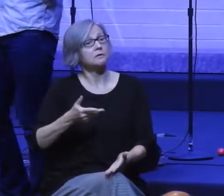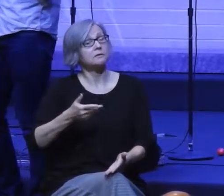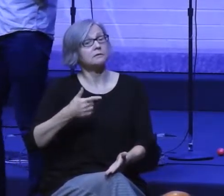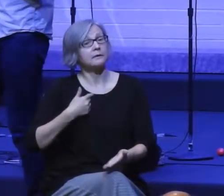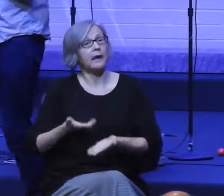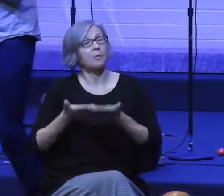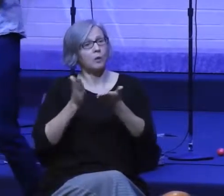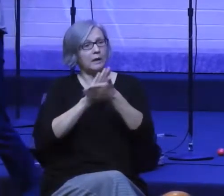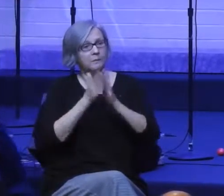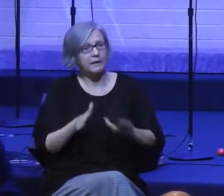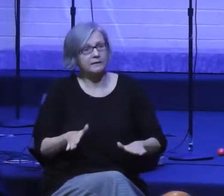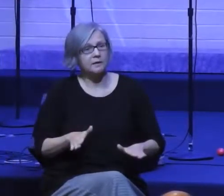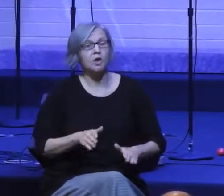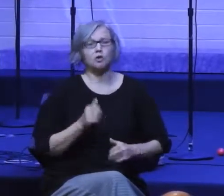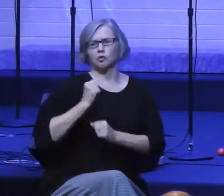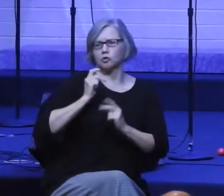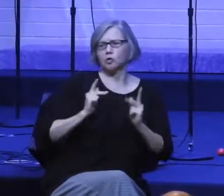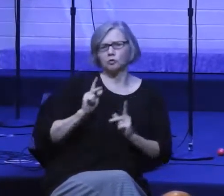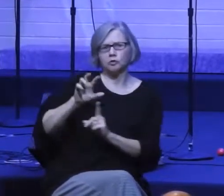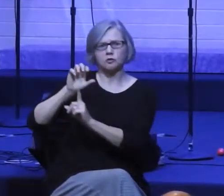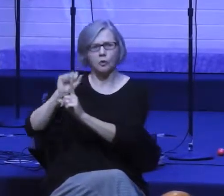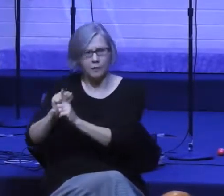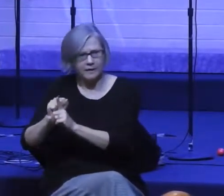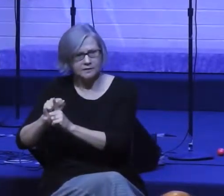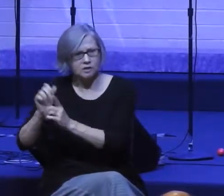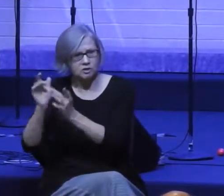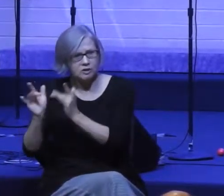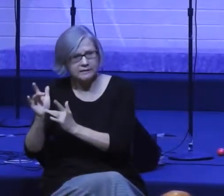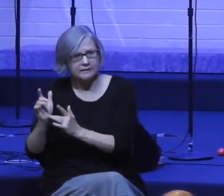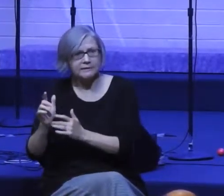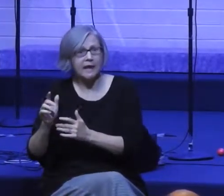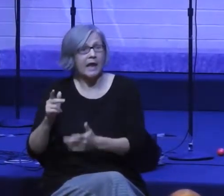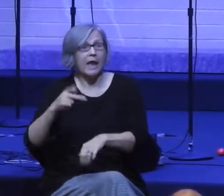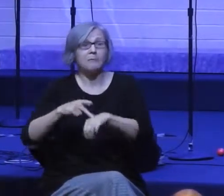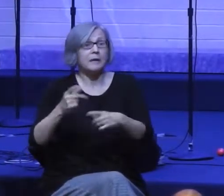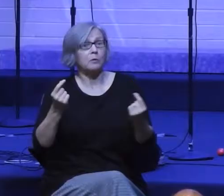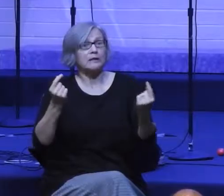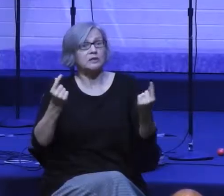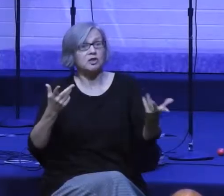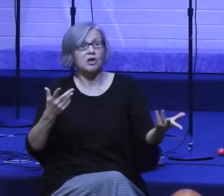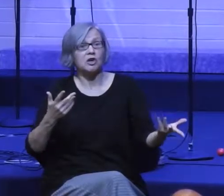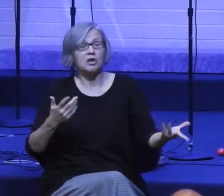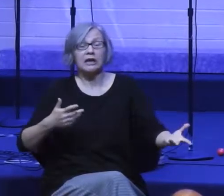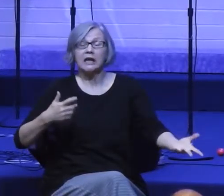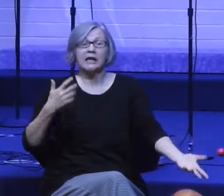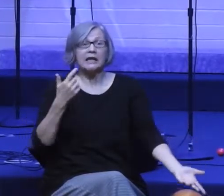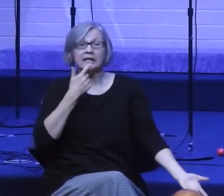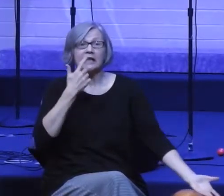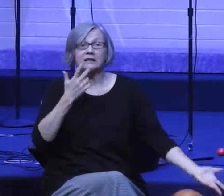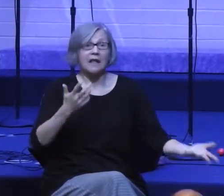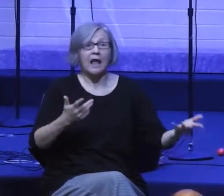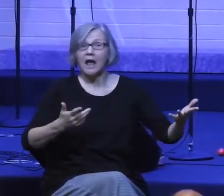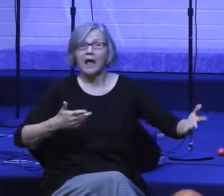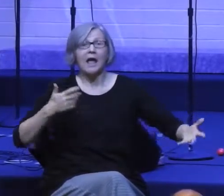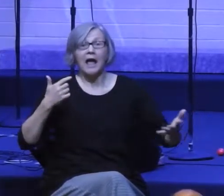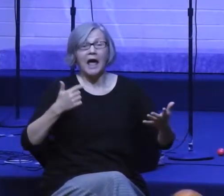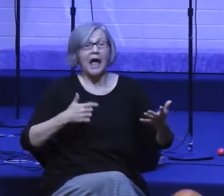are the peacemakers. Peter has heard Jesus say, I do not come to bring the sword.